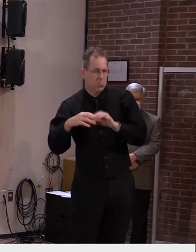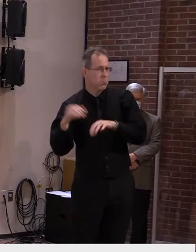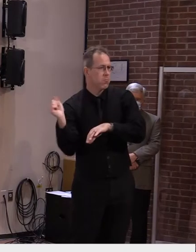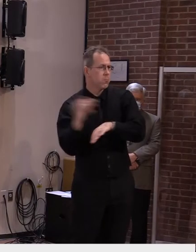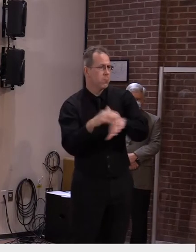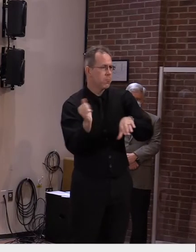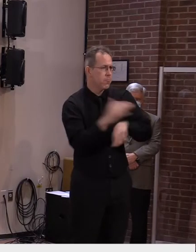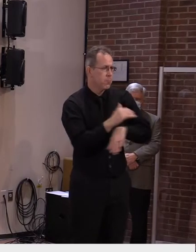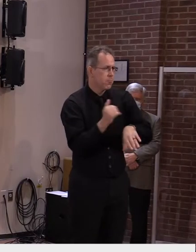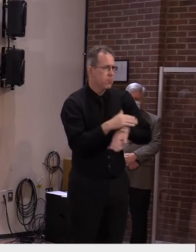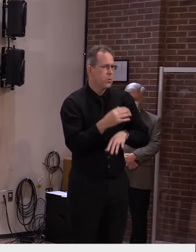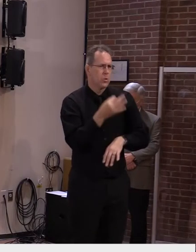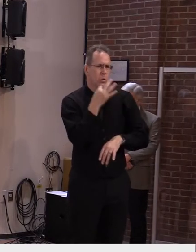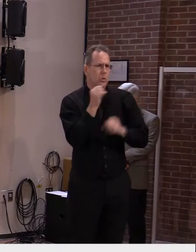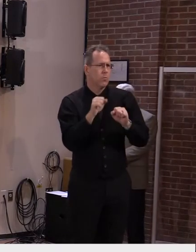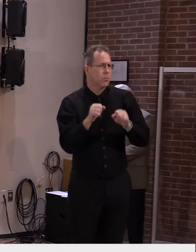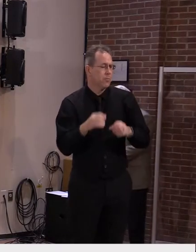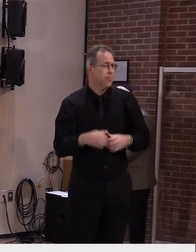All right, thanks a lot. Yep.